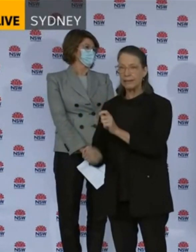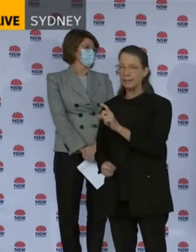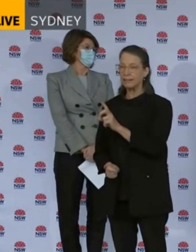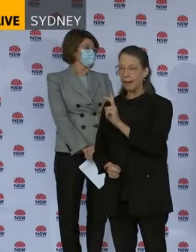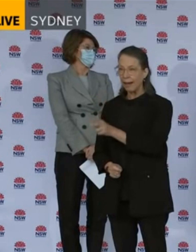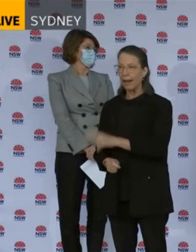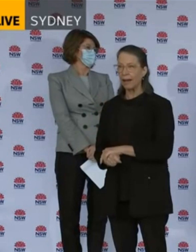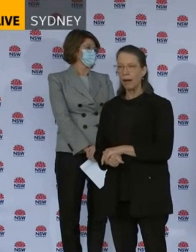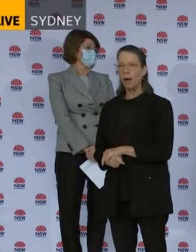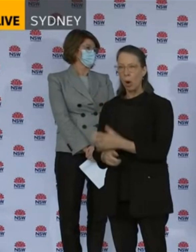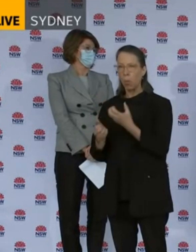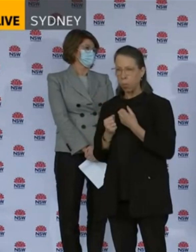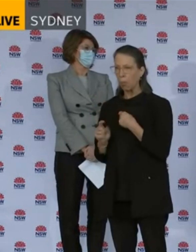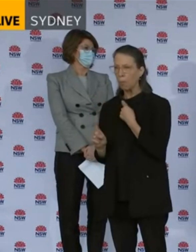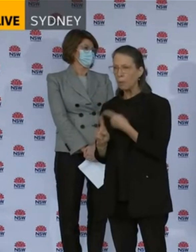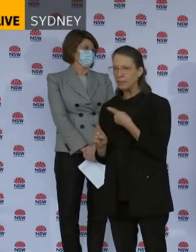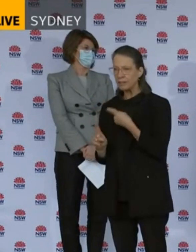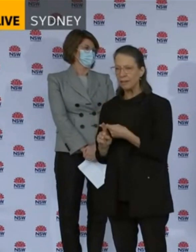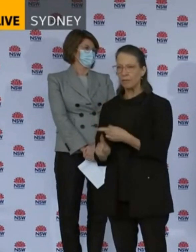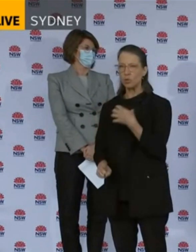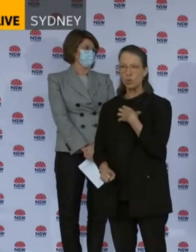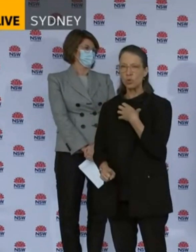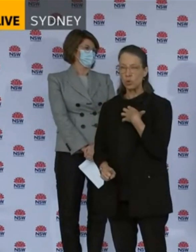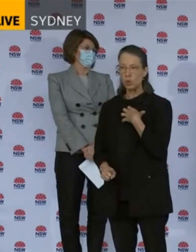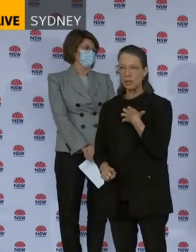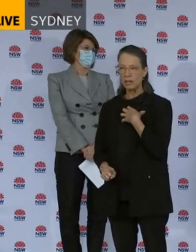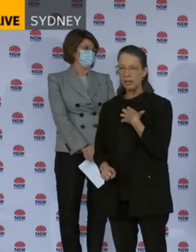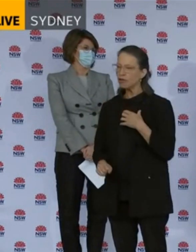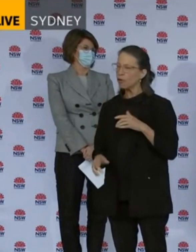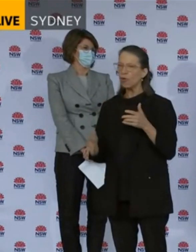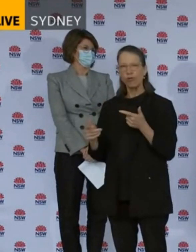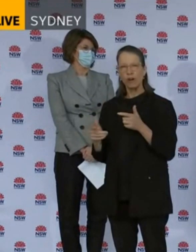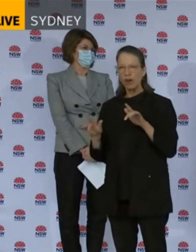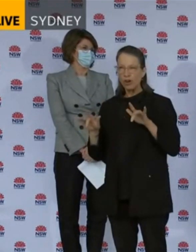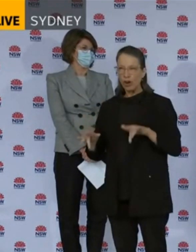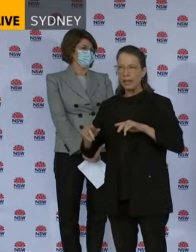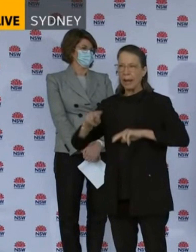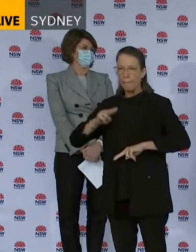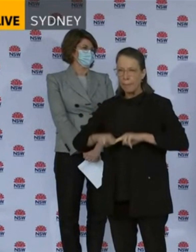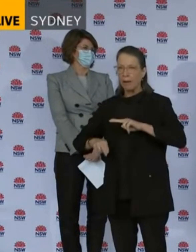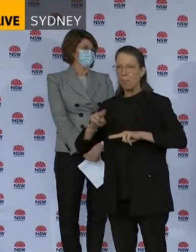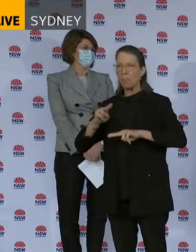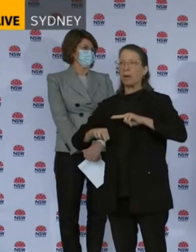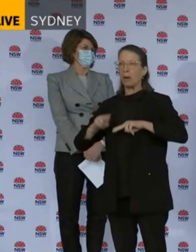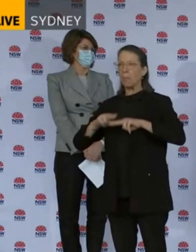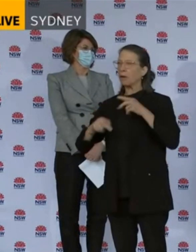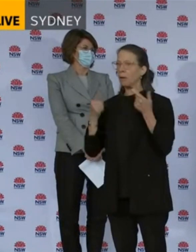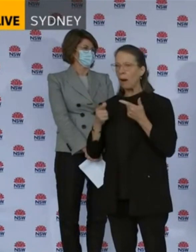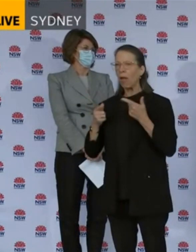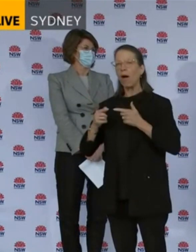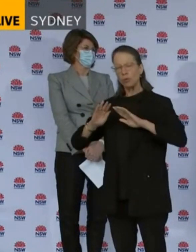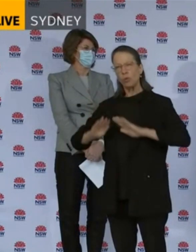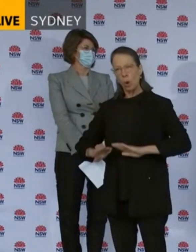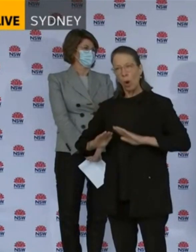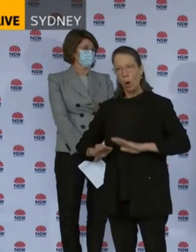viral infectivity, but we could detect the virus then. So it is really important that the community understands a single